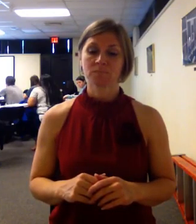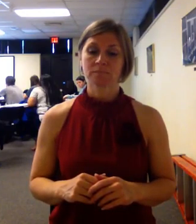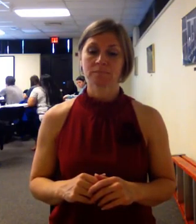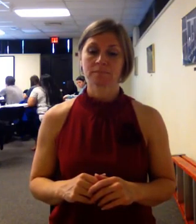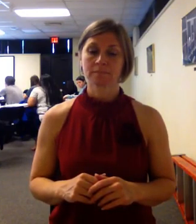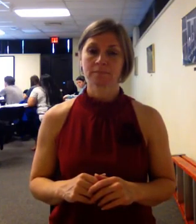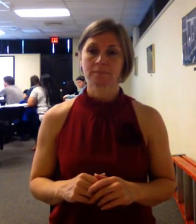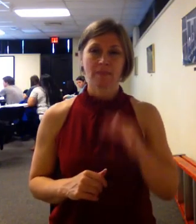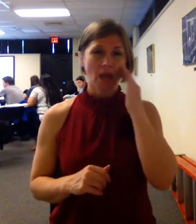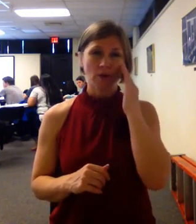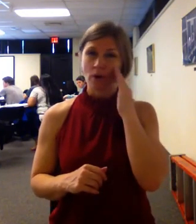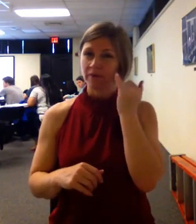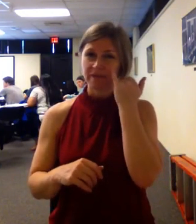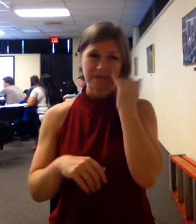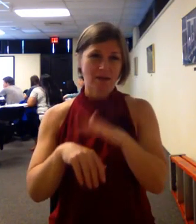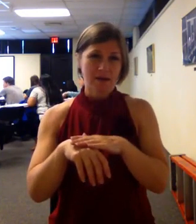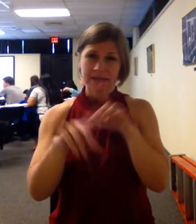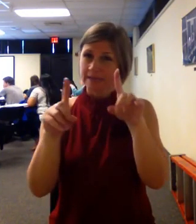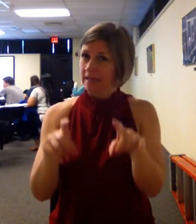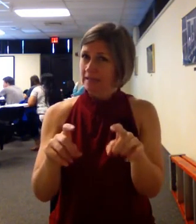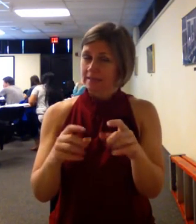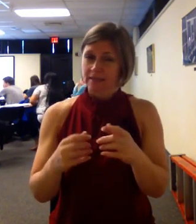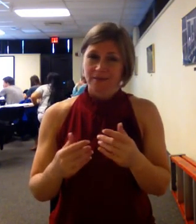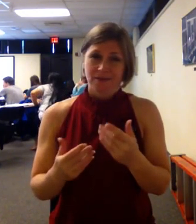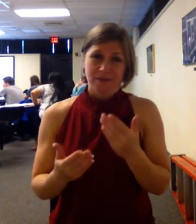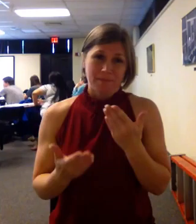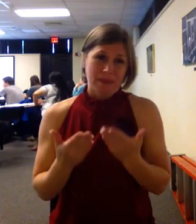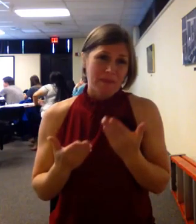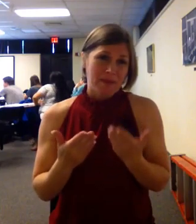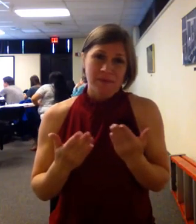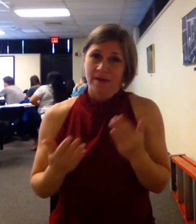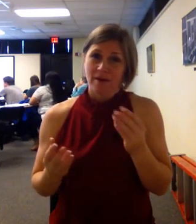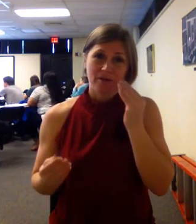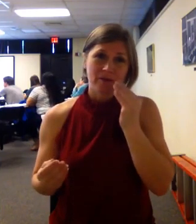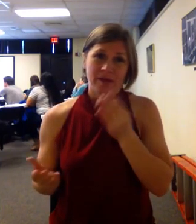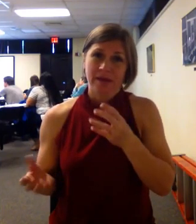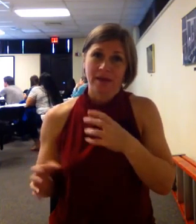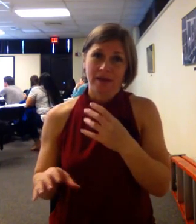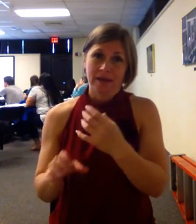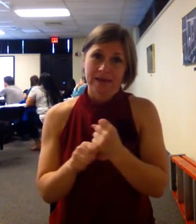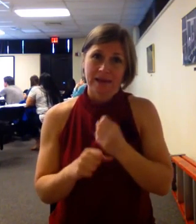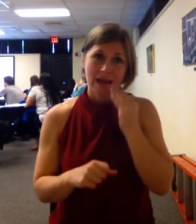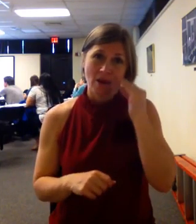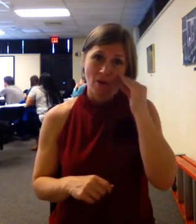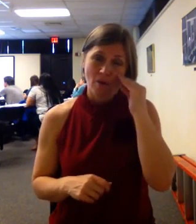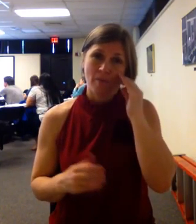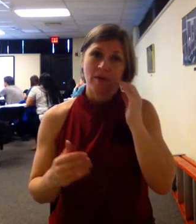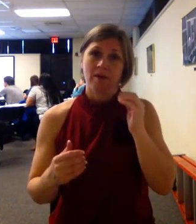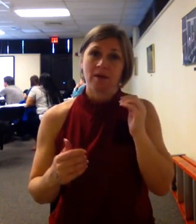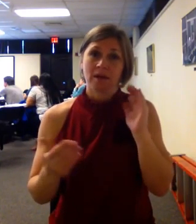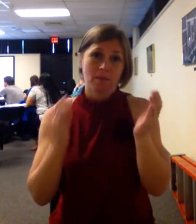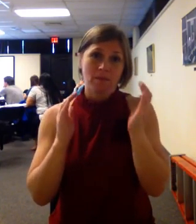I don't know if that'll be on the exam. It might be on the little take-home that I give you guys instead of the discussion board.